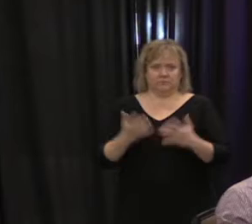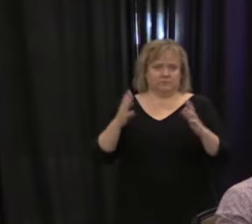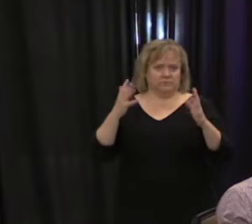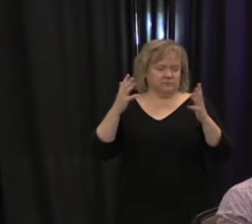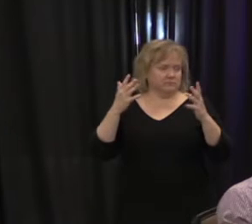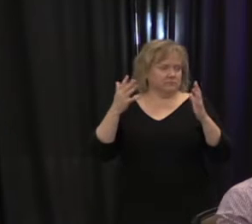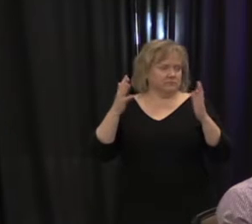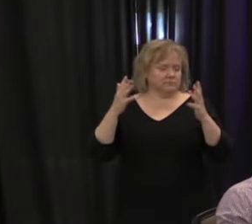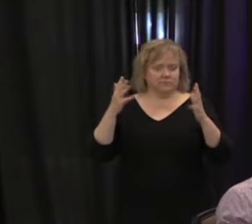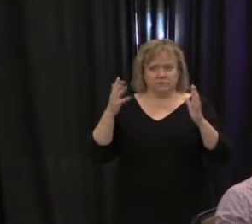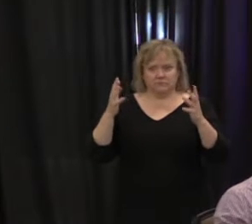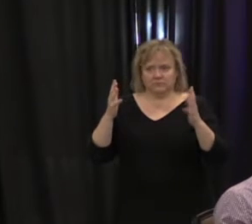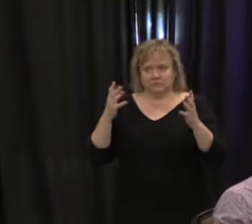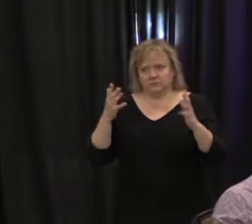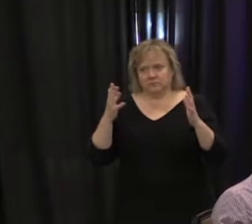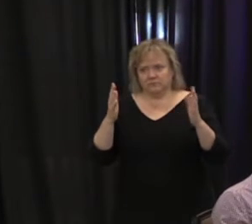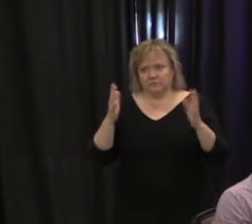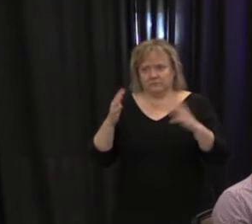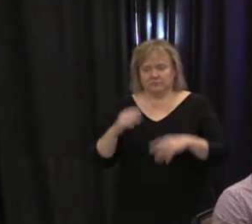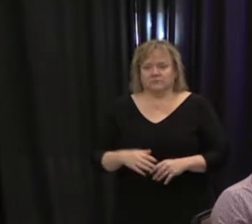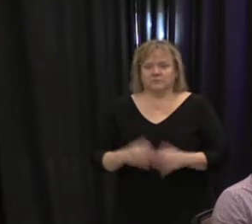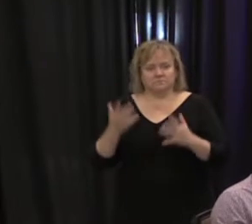Mm-hmm.